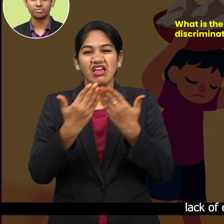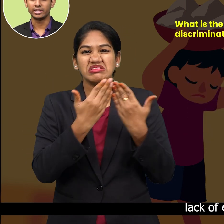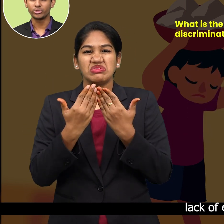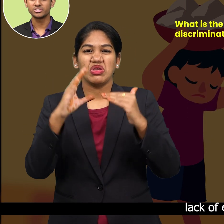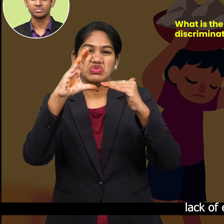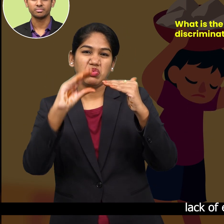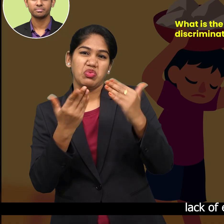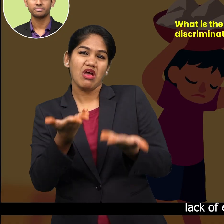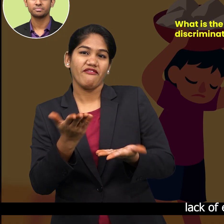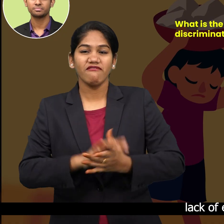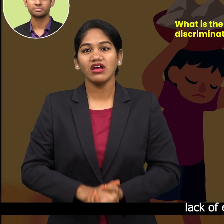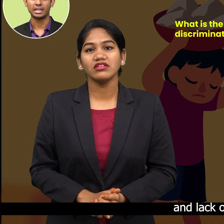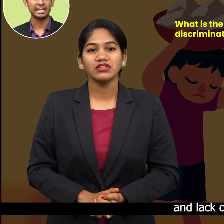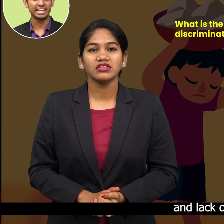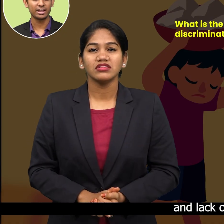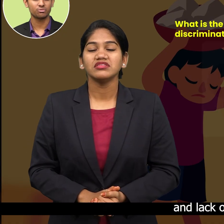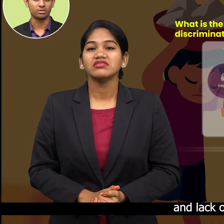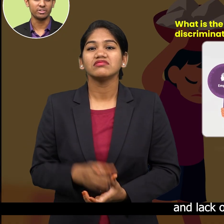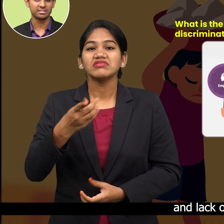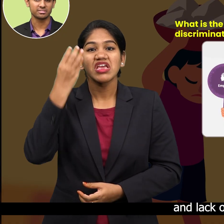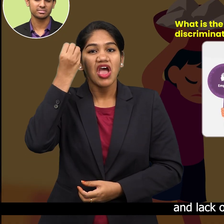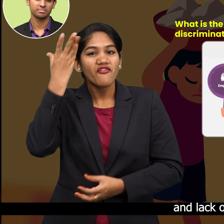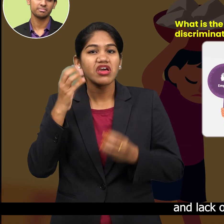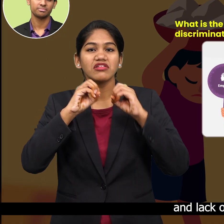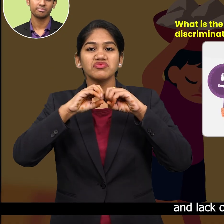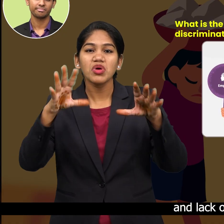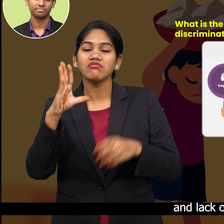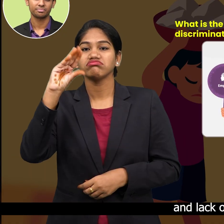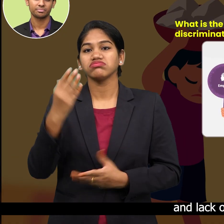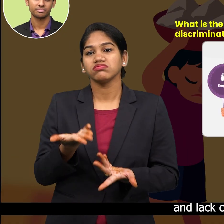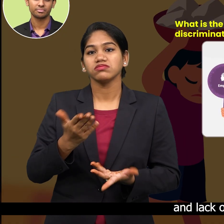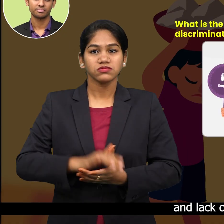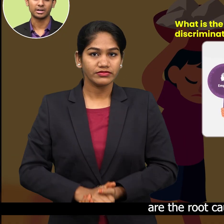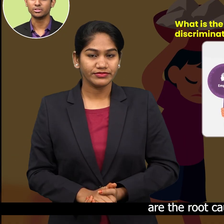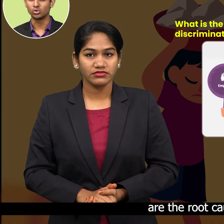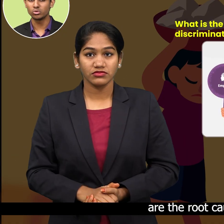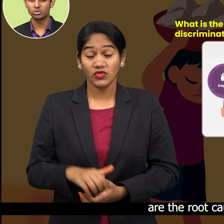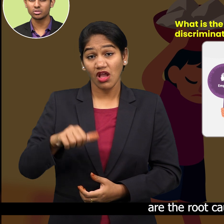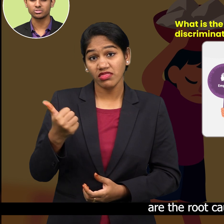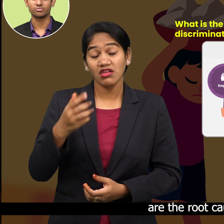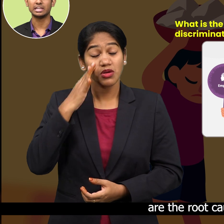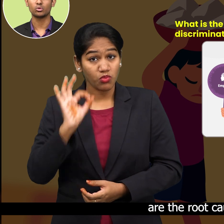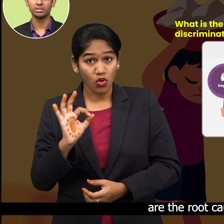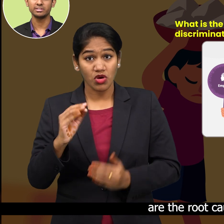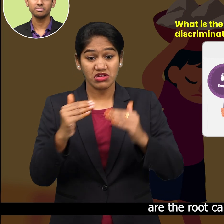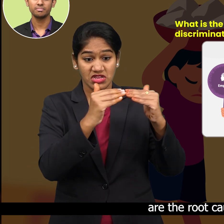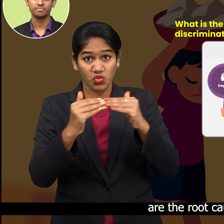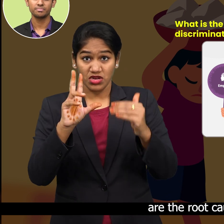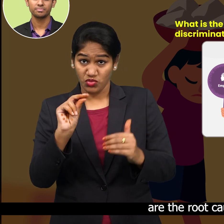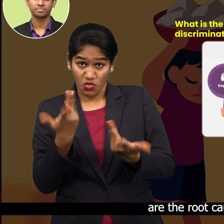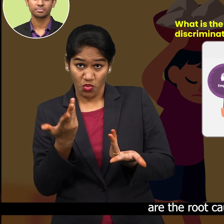lack of education, and lack of awareness are the root causes of